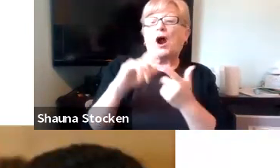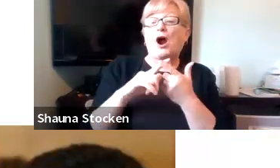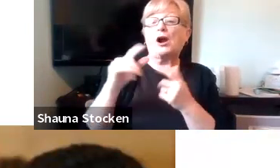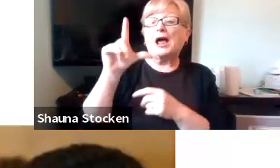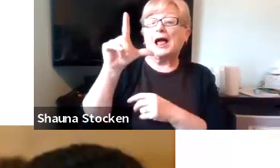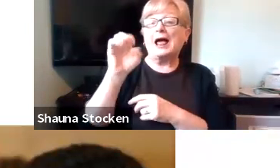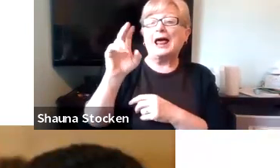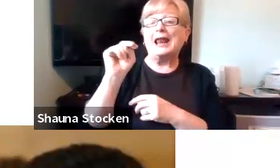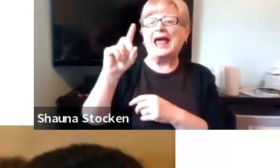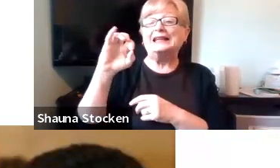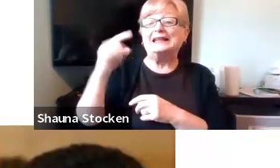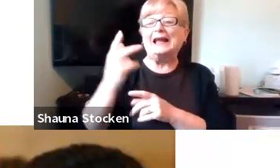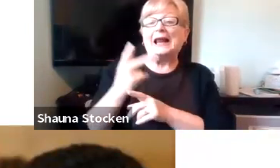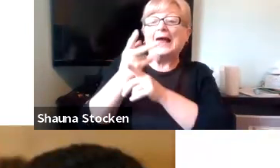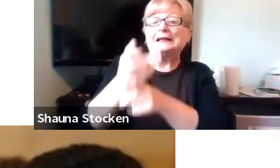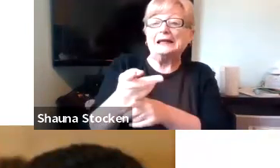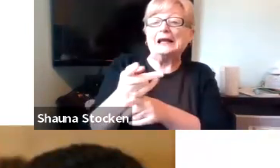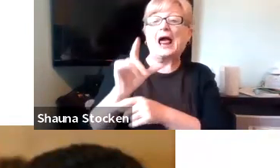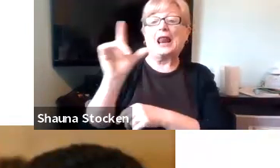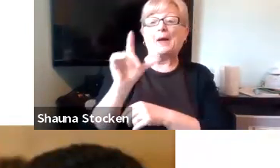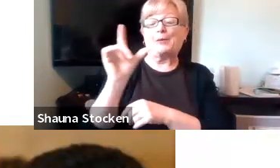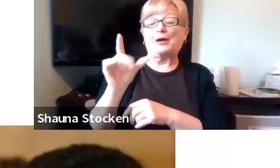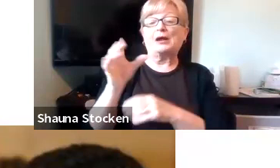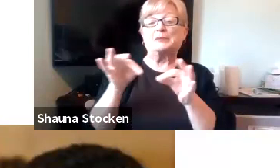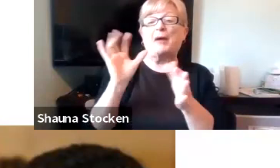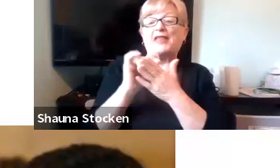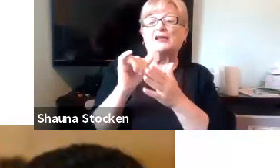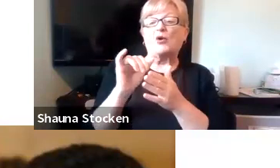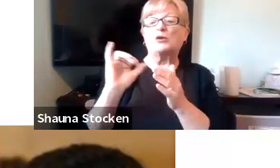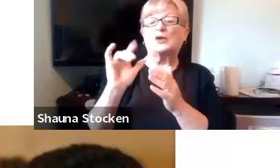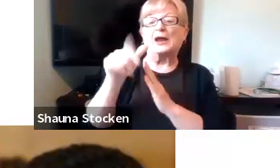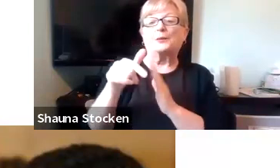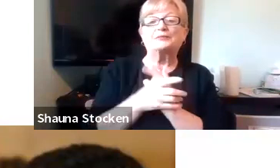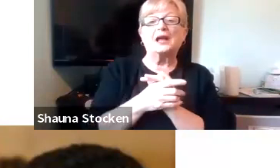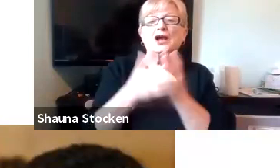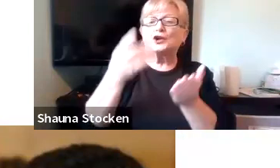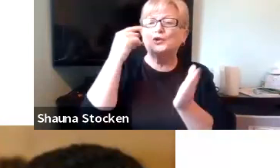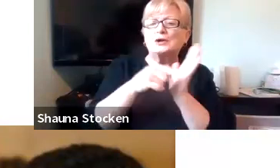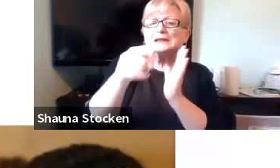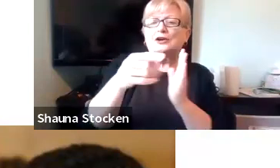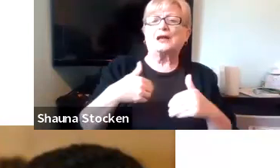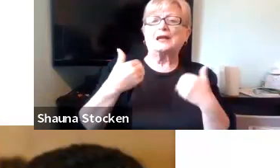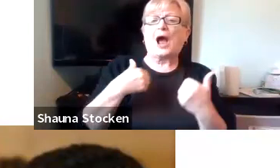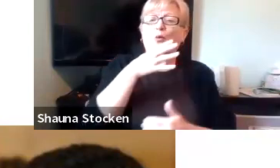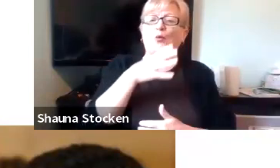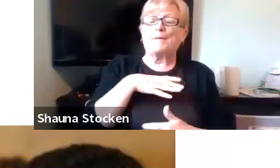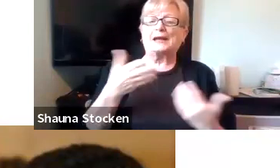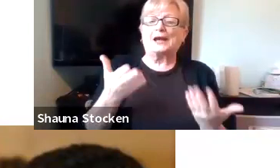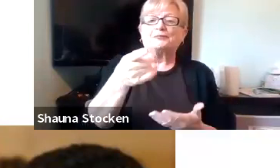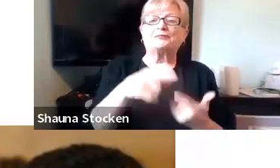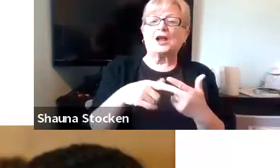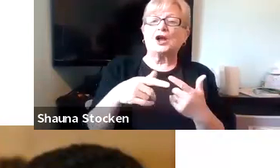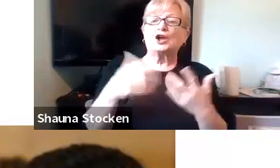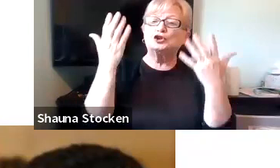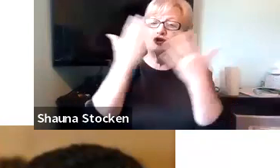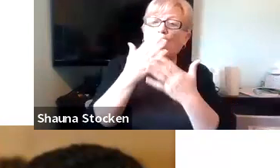of the MATP. The image on this slide is of a young woman with dark skin